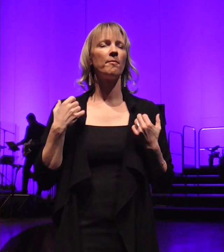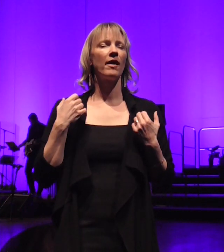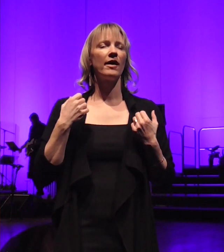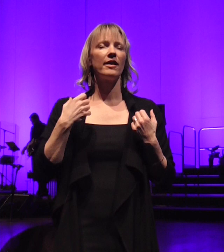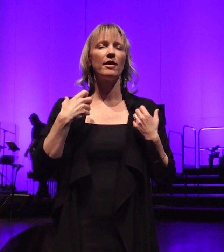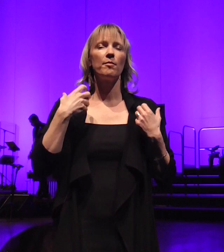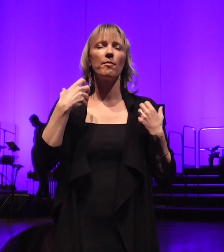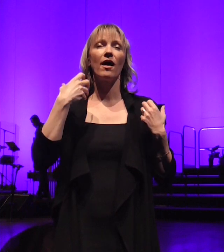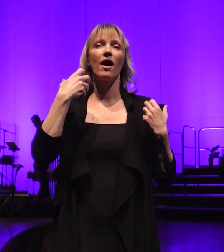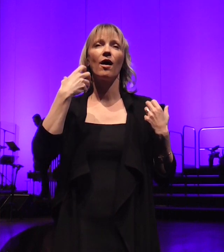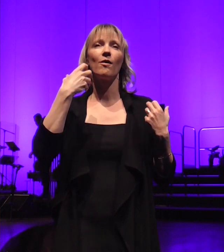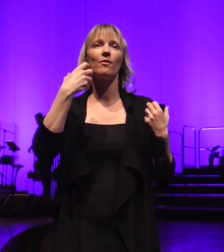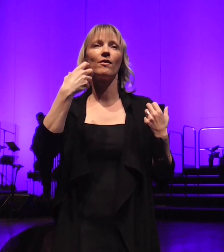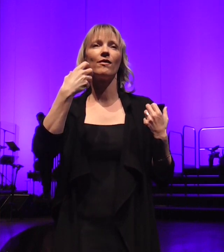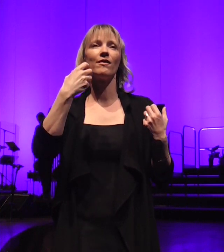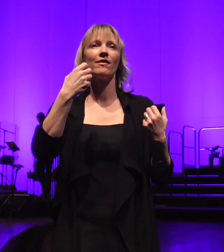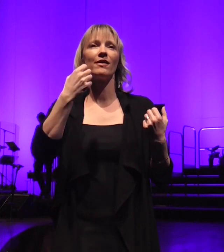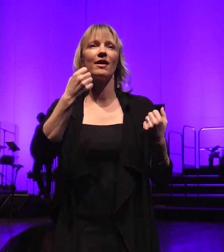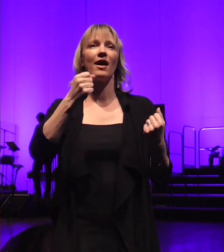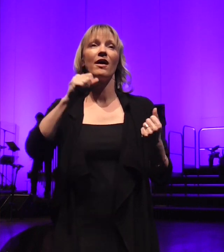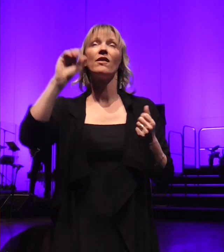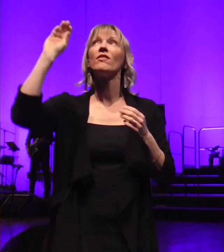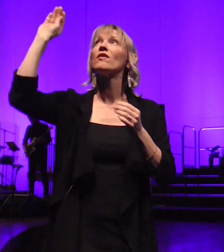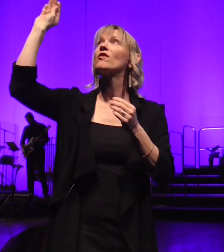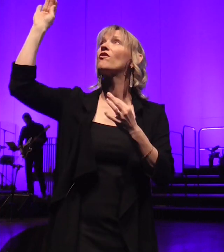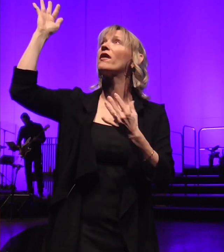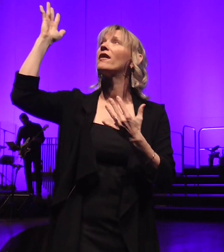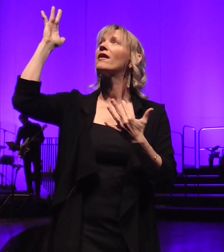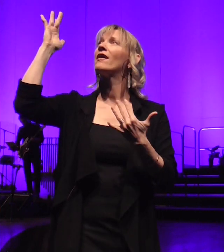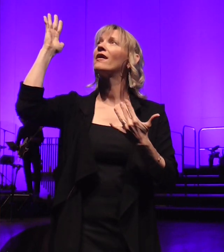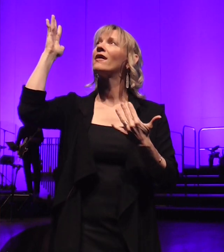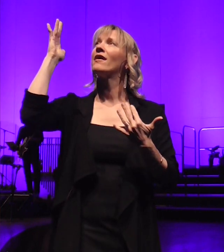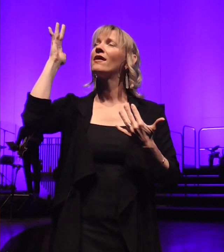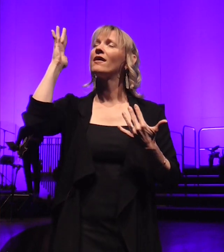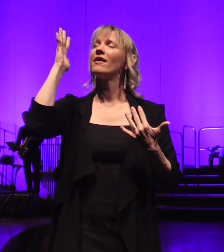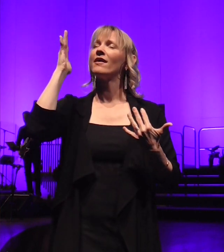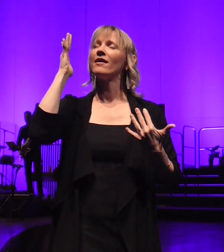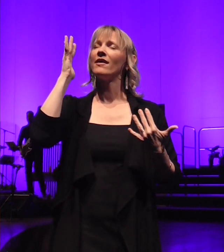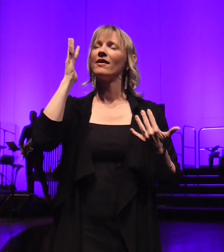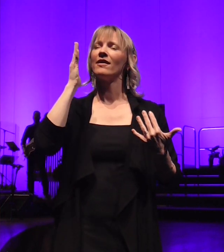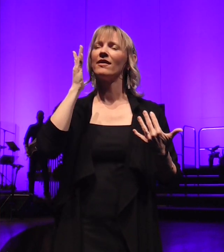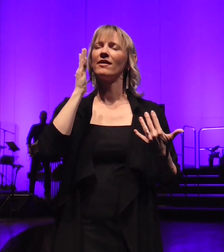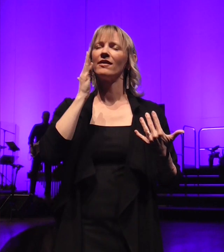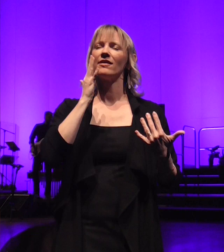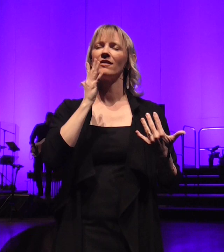the mighty power and the grace.